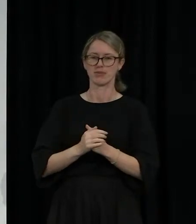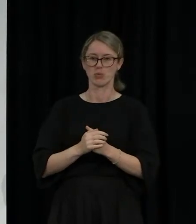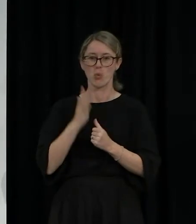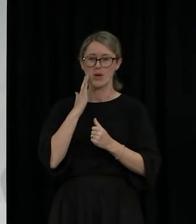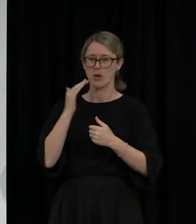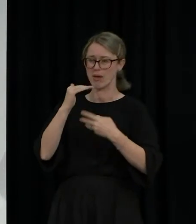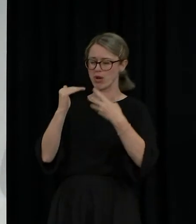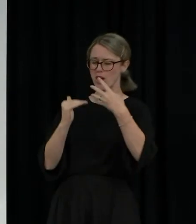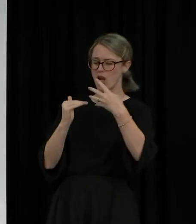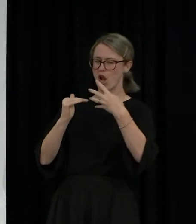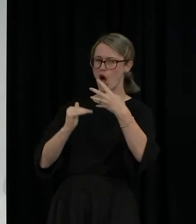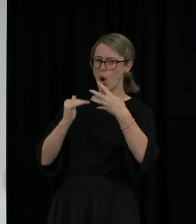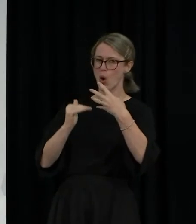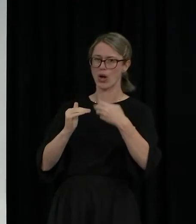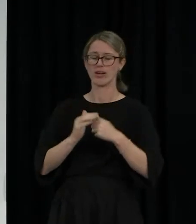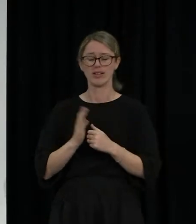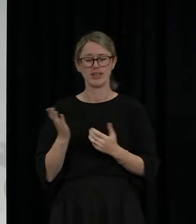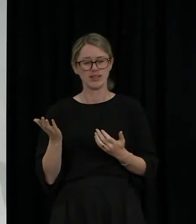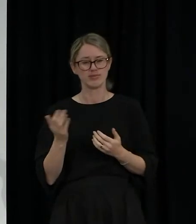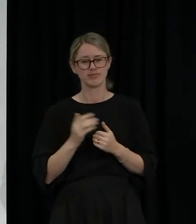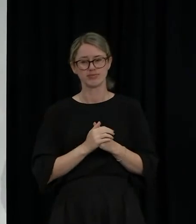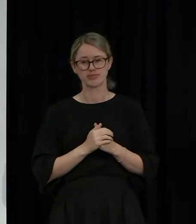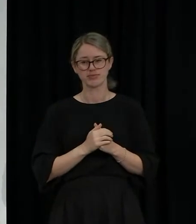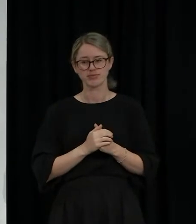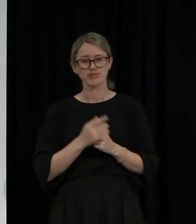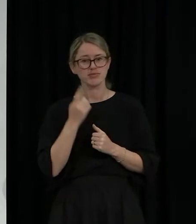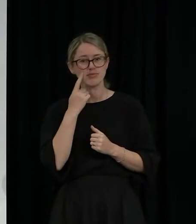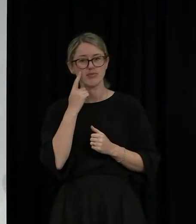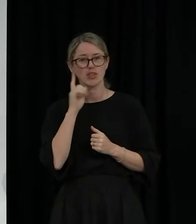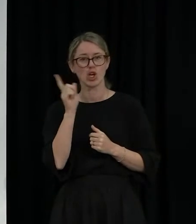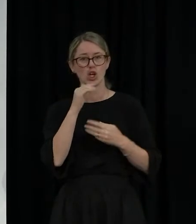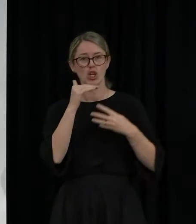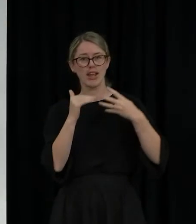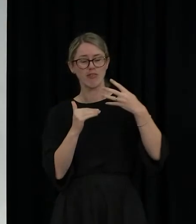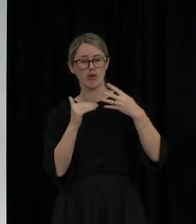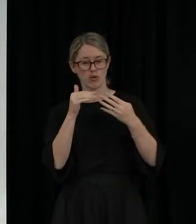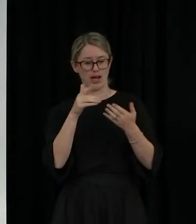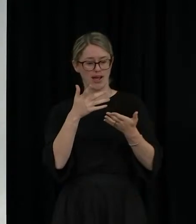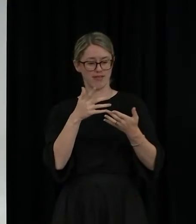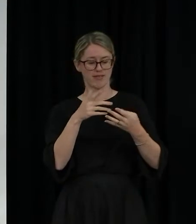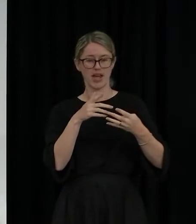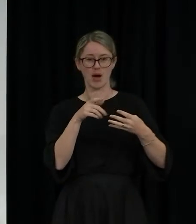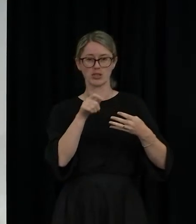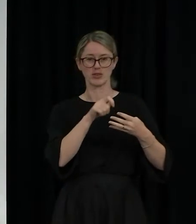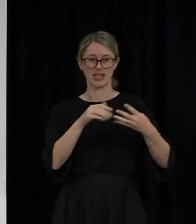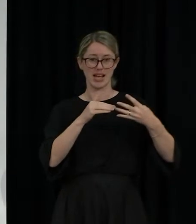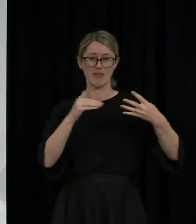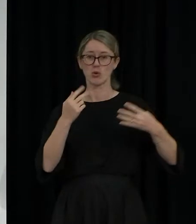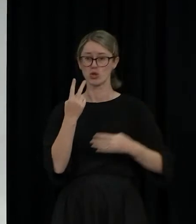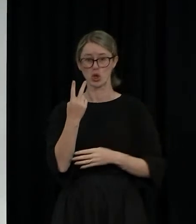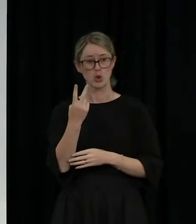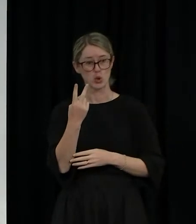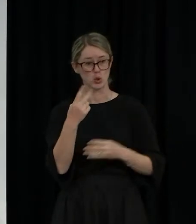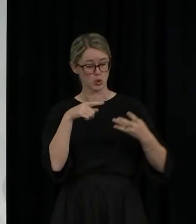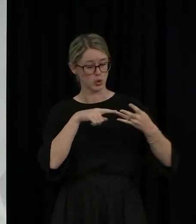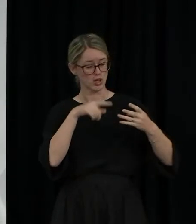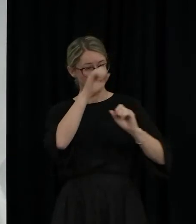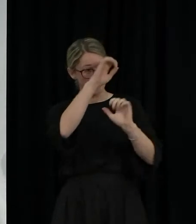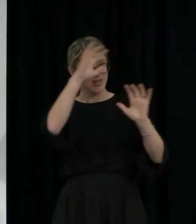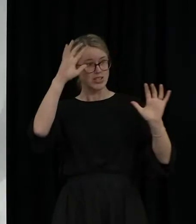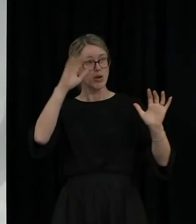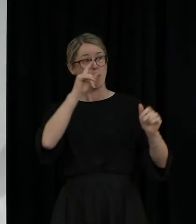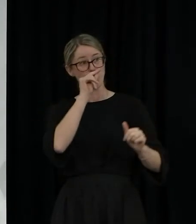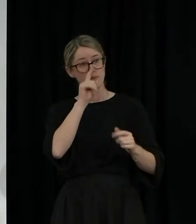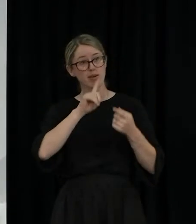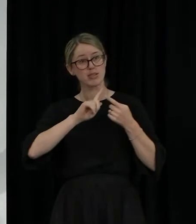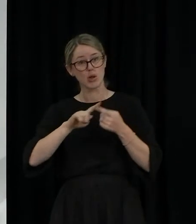as I say, we've always, and even if you look at the alert level framework as it's written today, alert level 2 envisaged the idea that